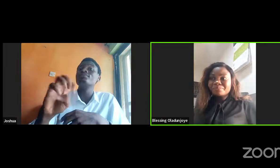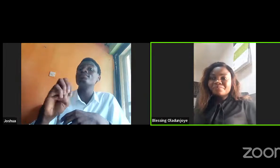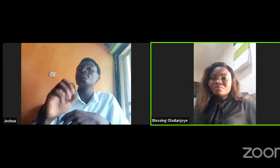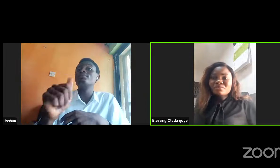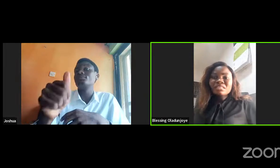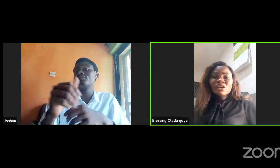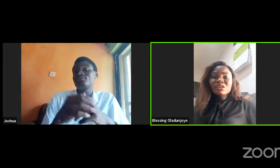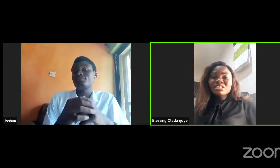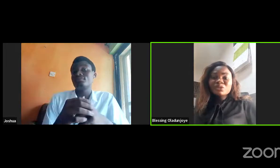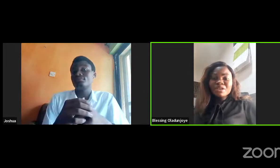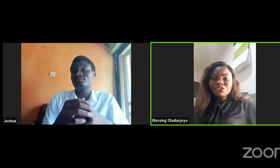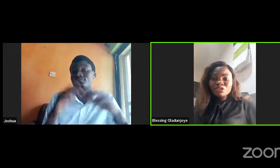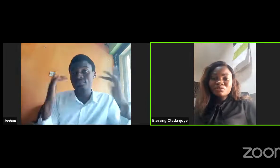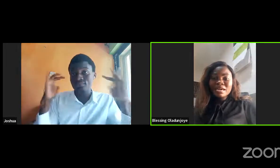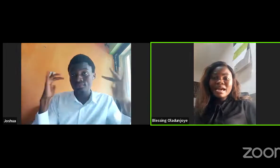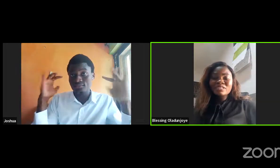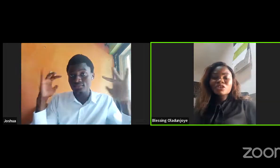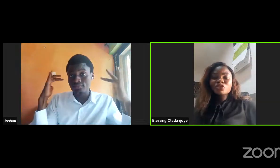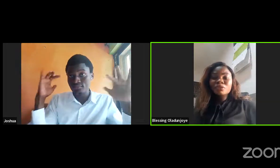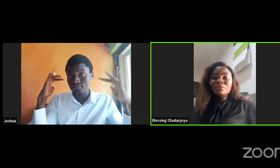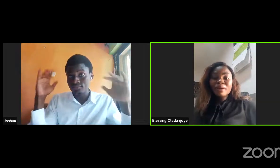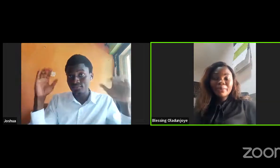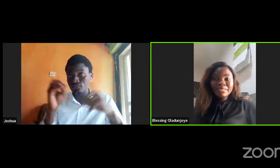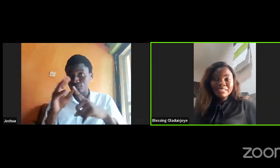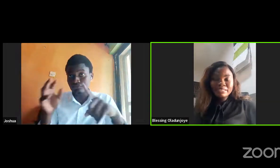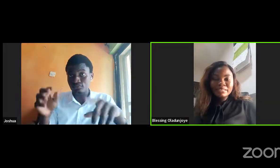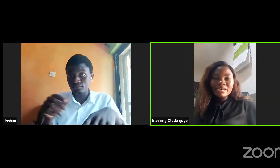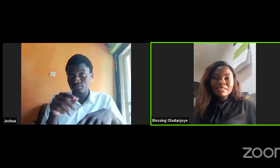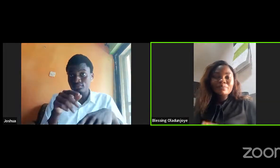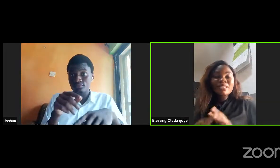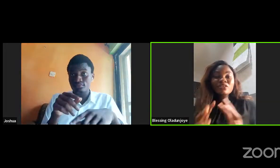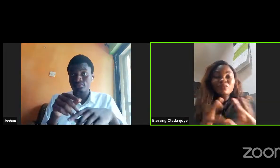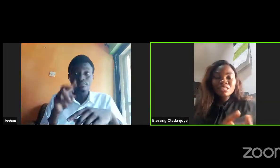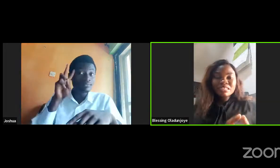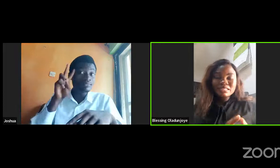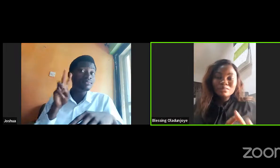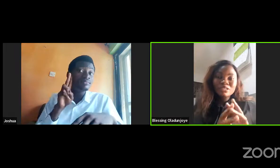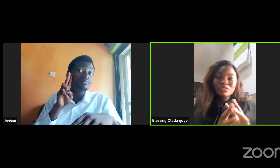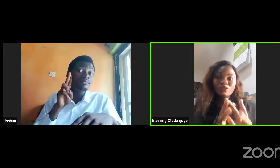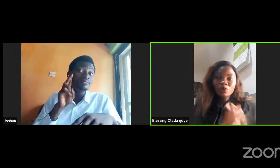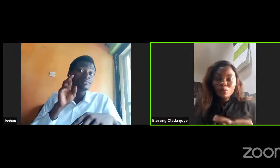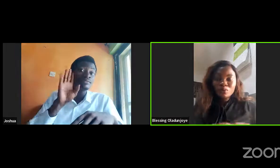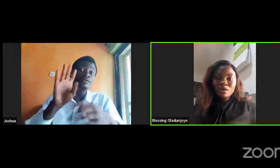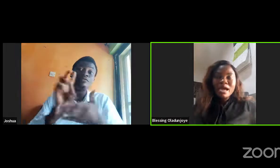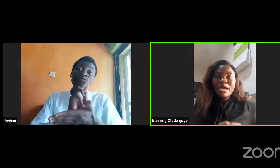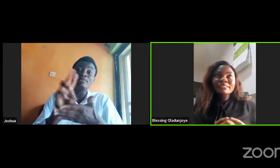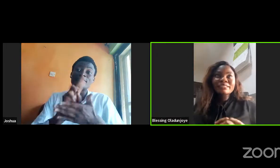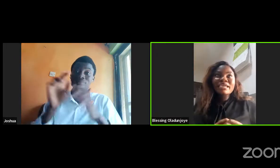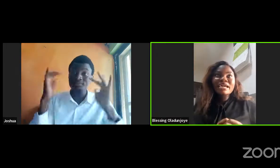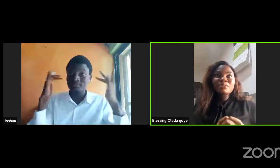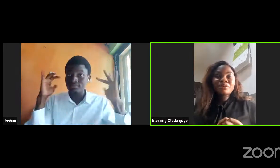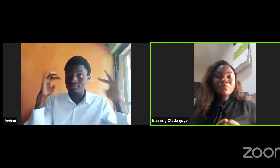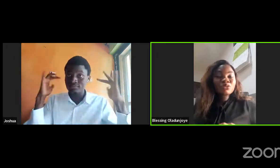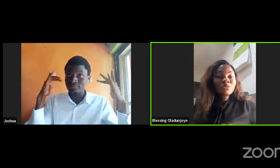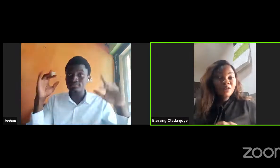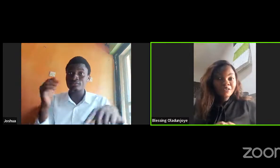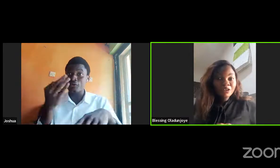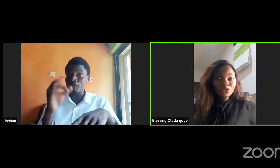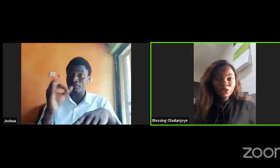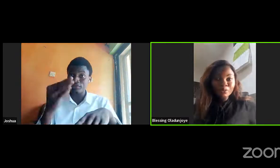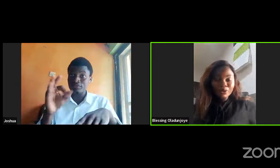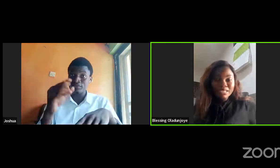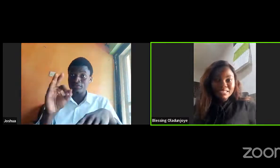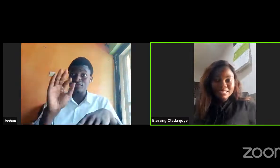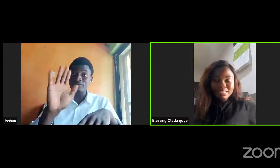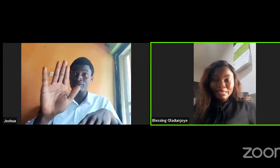sorry. On this question, I think I talked so much about policy, the place of policy, the place of law, and yeah, maybe to make